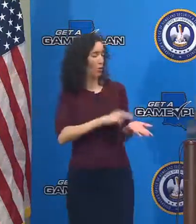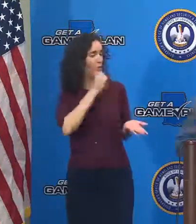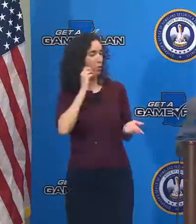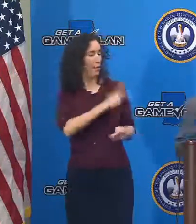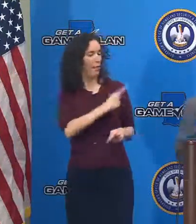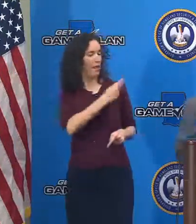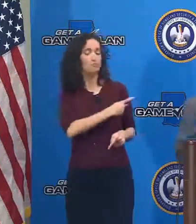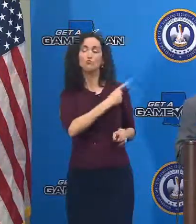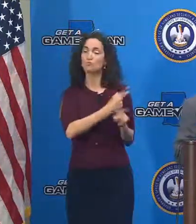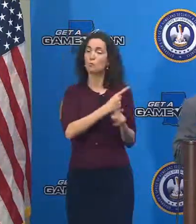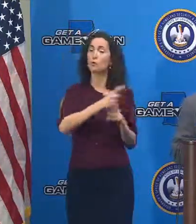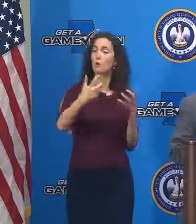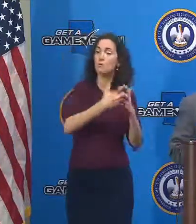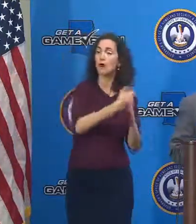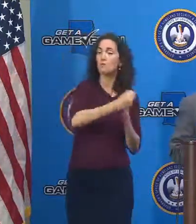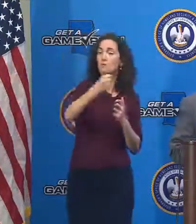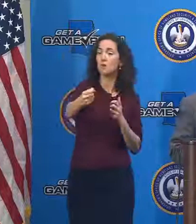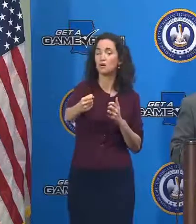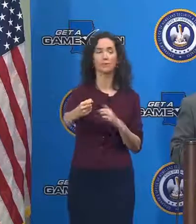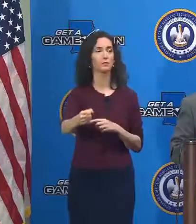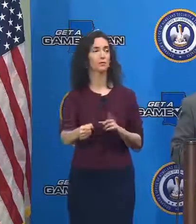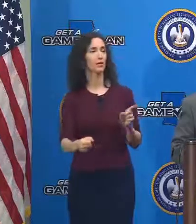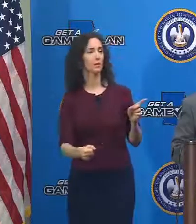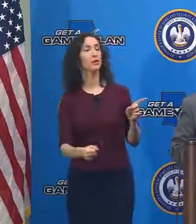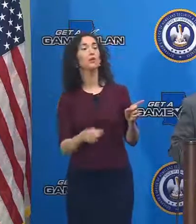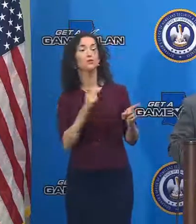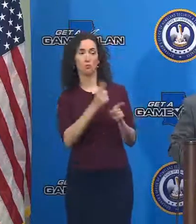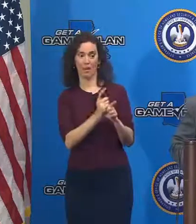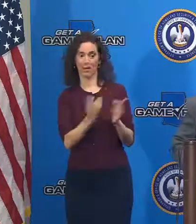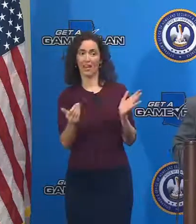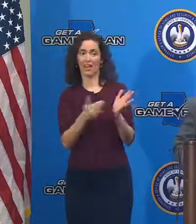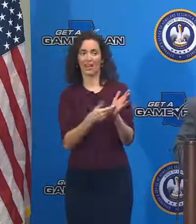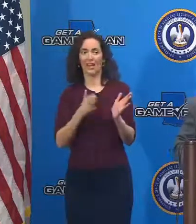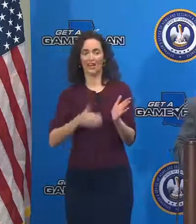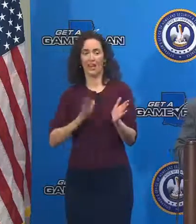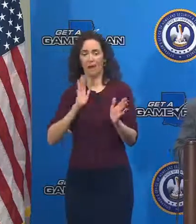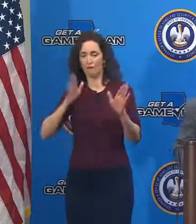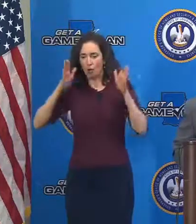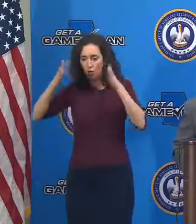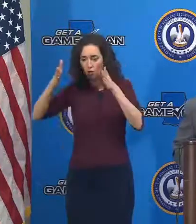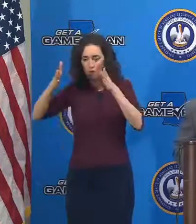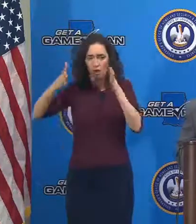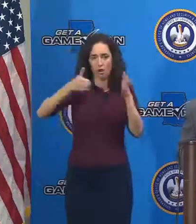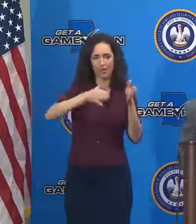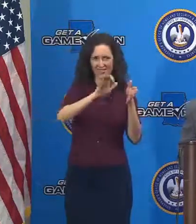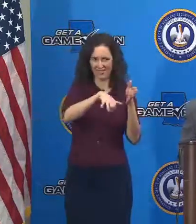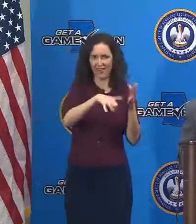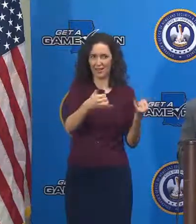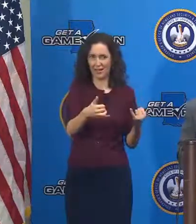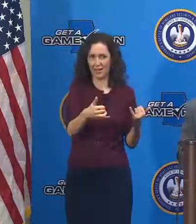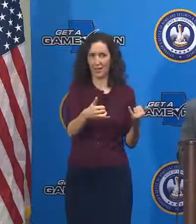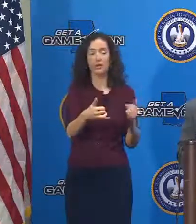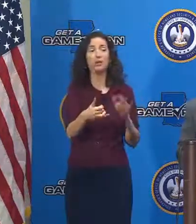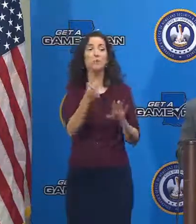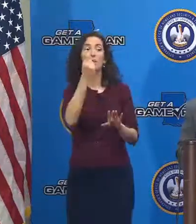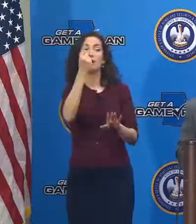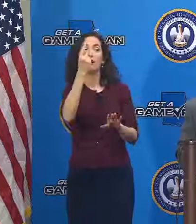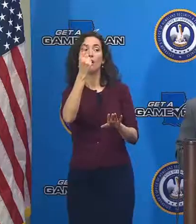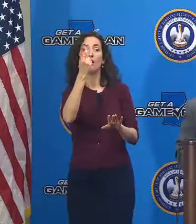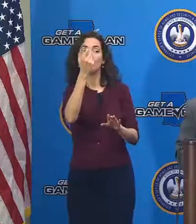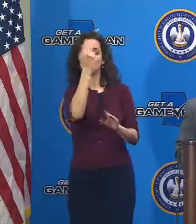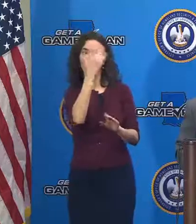Yeah, once again, that is where the focus is now going to shift. What I can tell you is there's nothing per